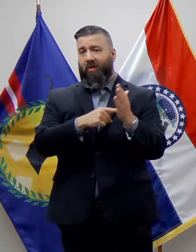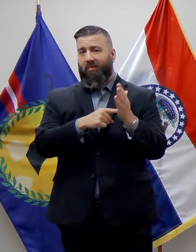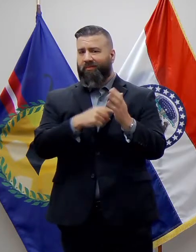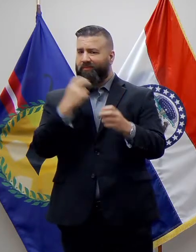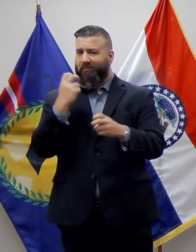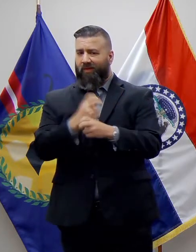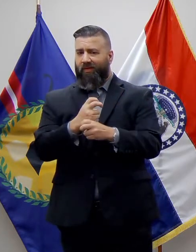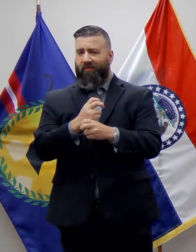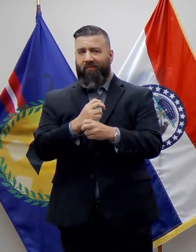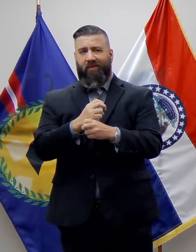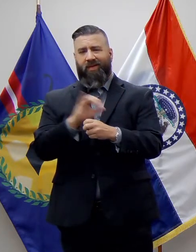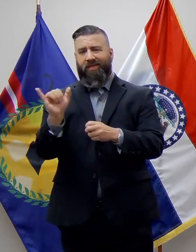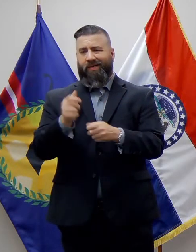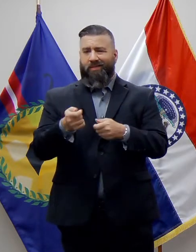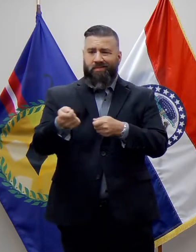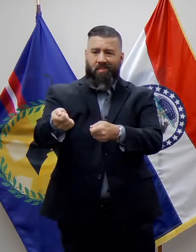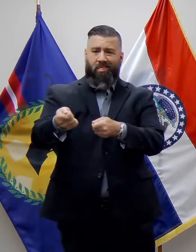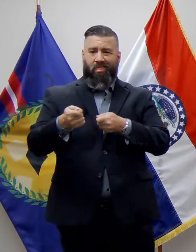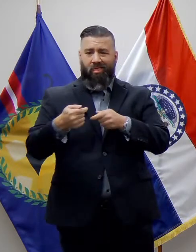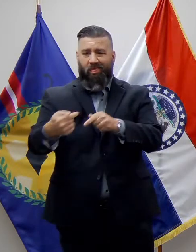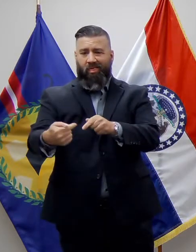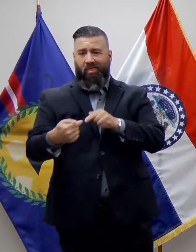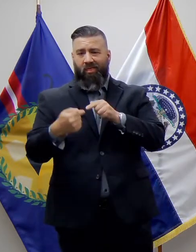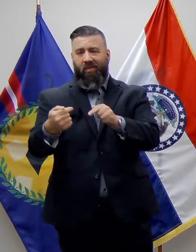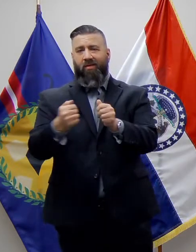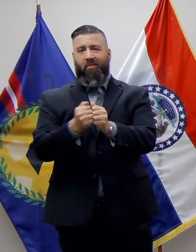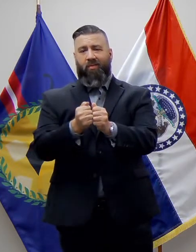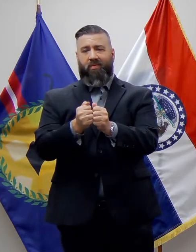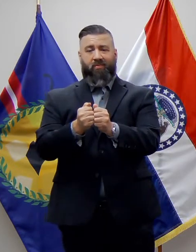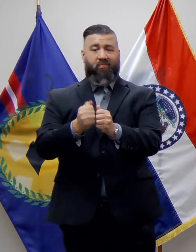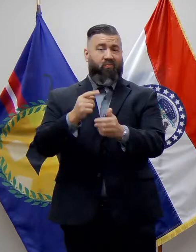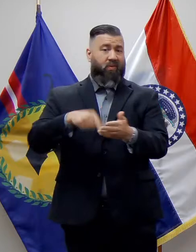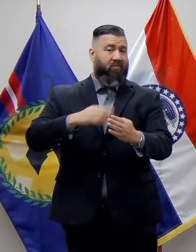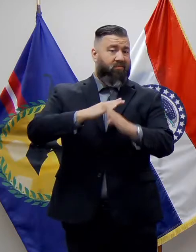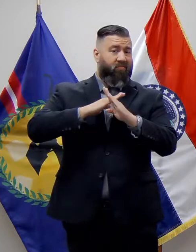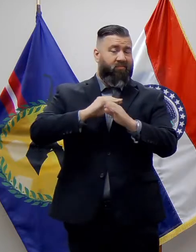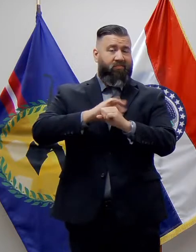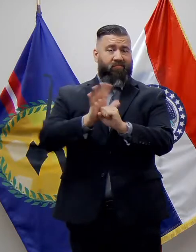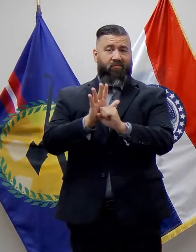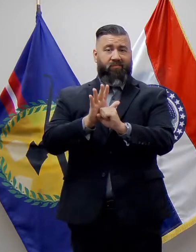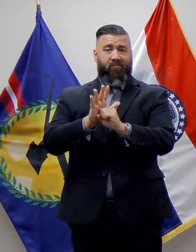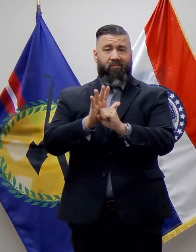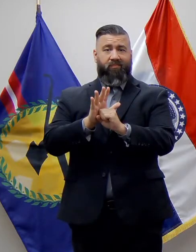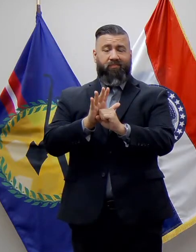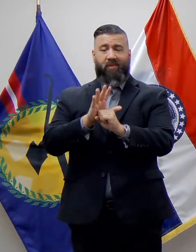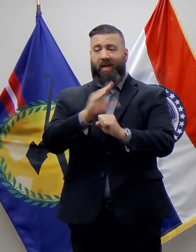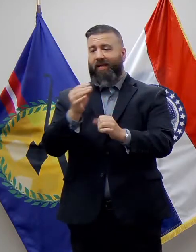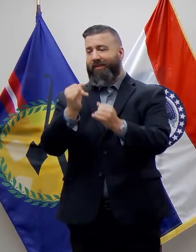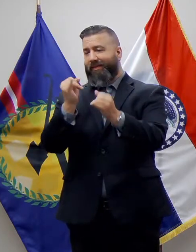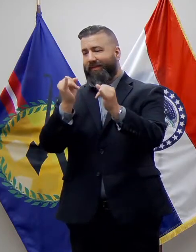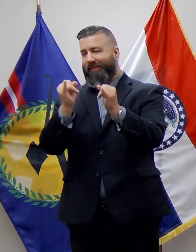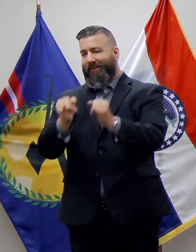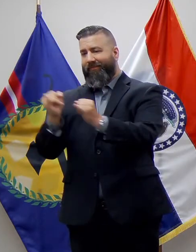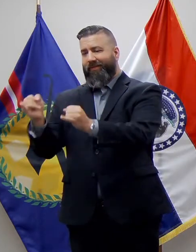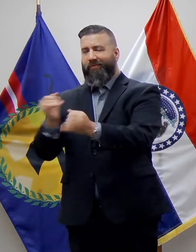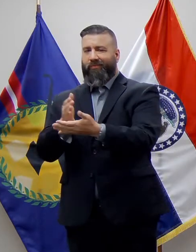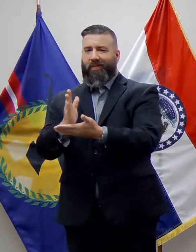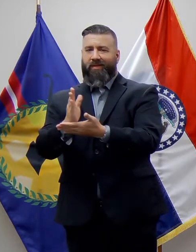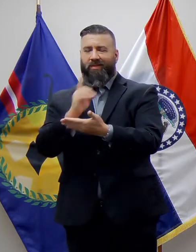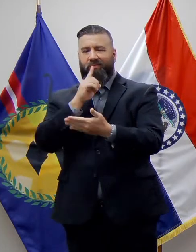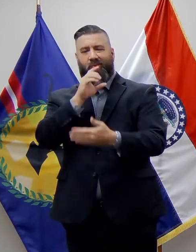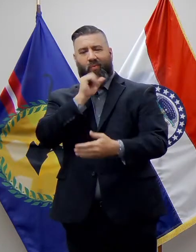a tug of war between what keeps the virus at bay in our community and individual rights. And it's a classic